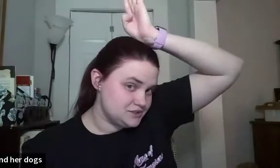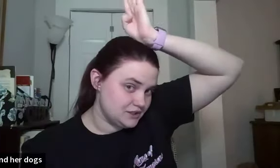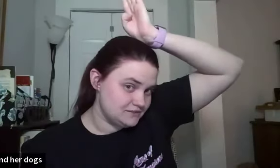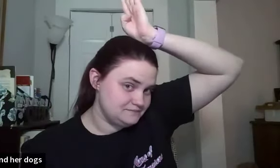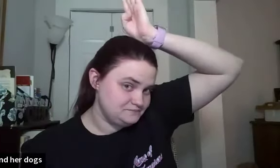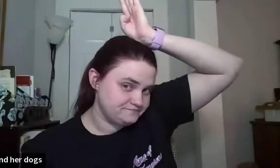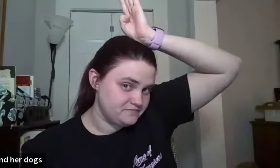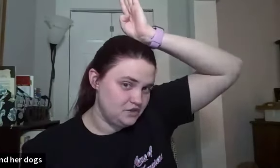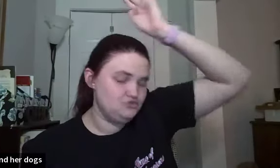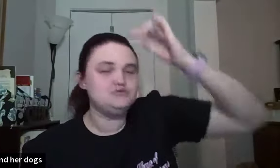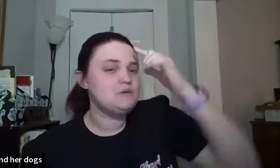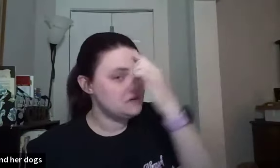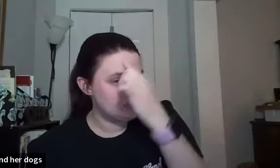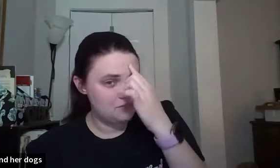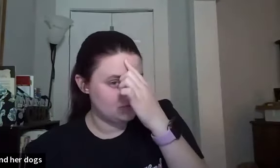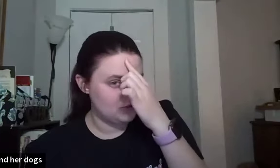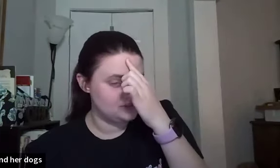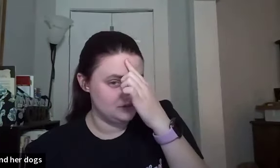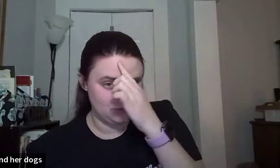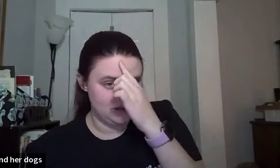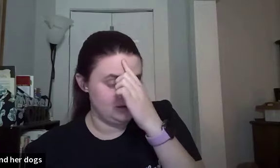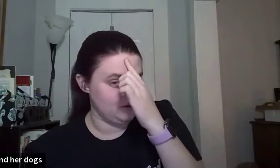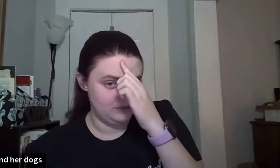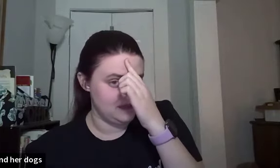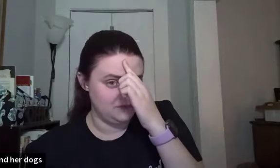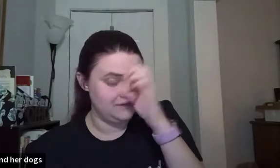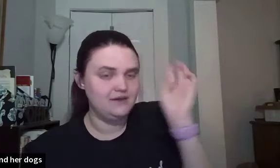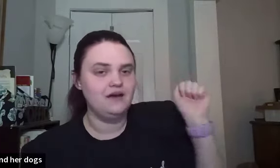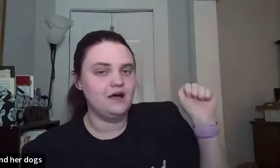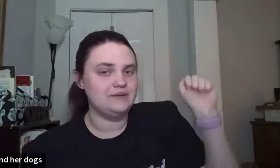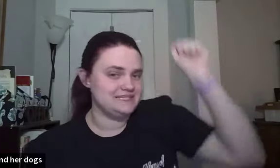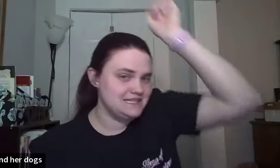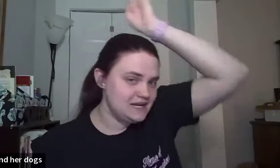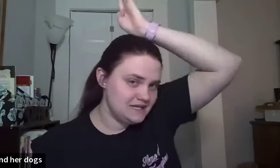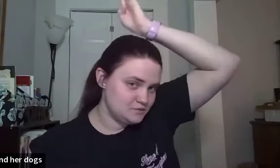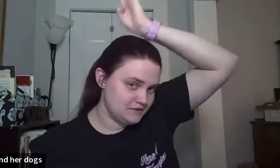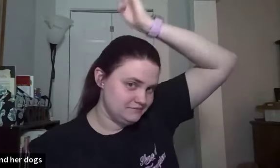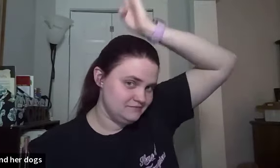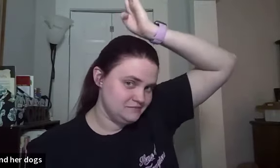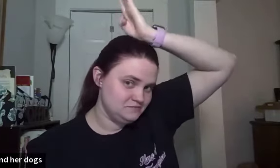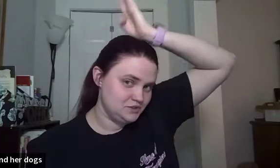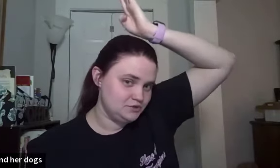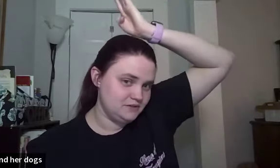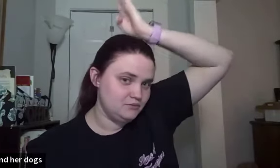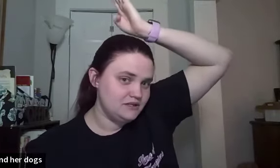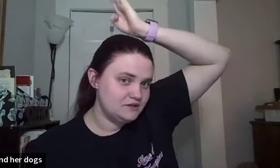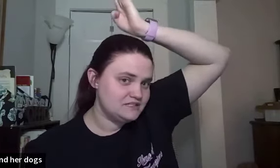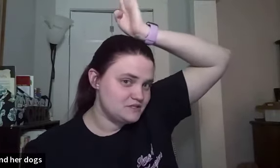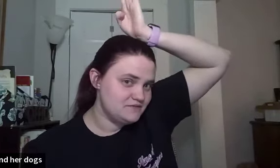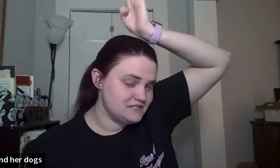Shark. You do not want to come close to your forehead at all with that bee. It is not a nice word. You would be really hurting someone's feelings